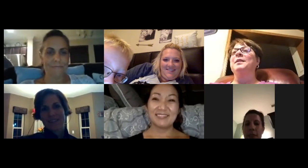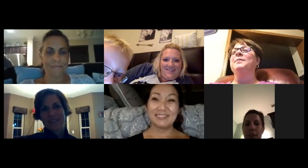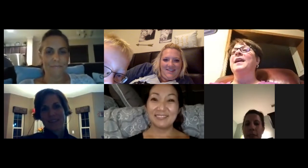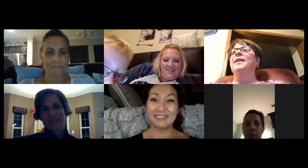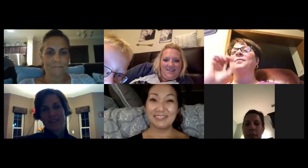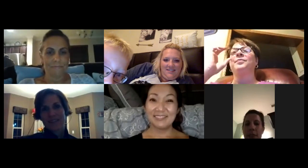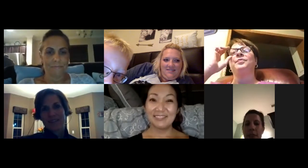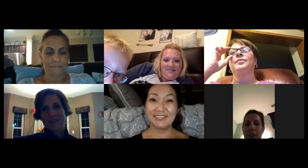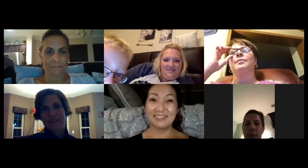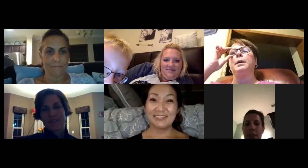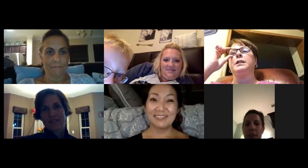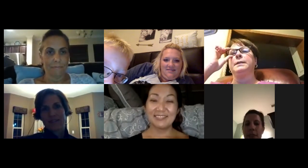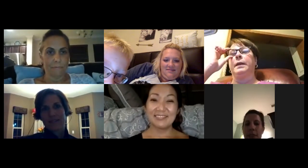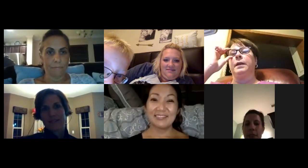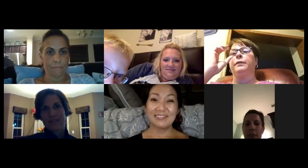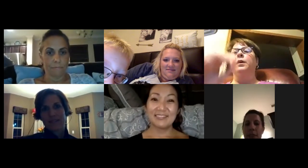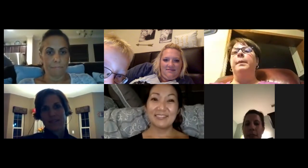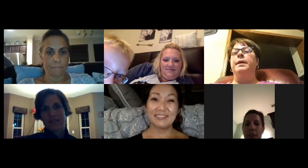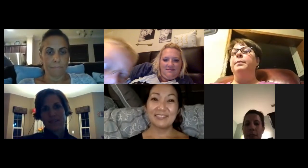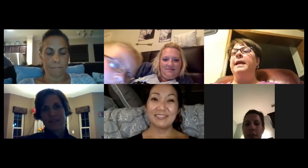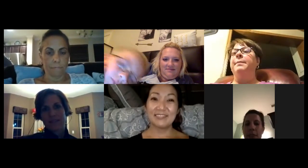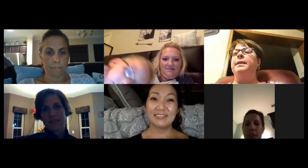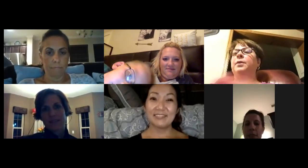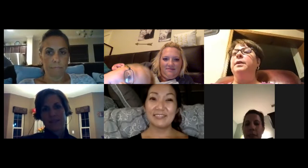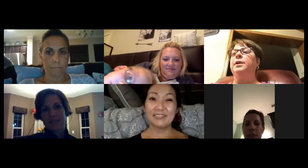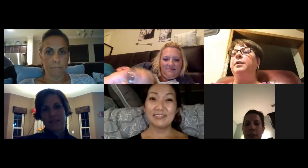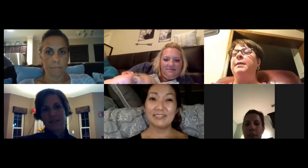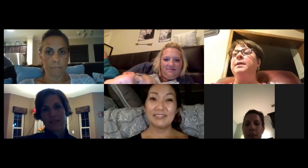yeah, probably just spell it out for them and they'll be happy knowing what your name is.